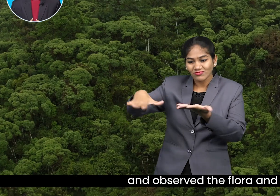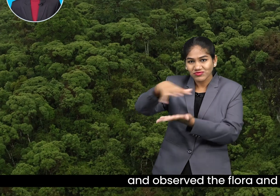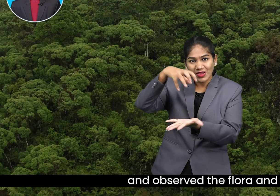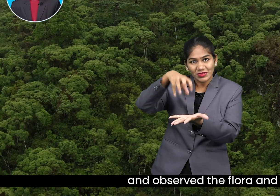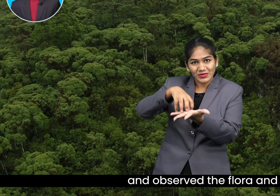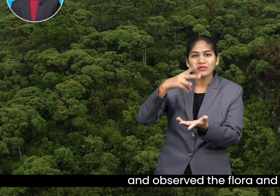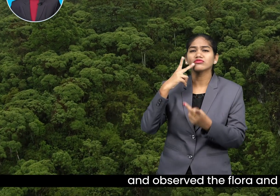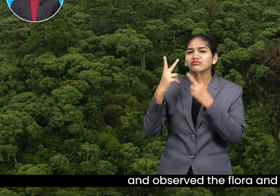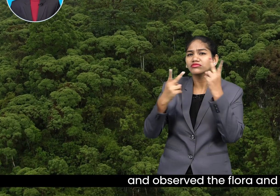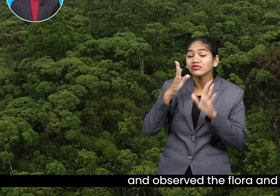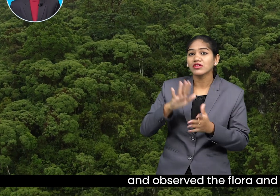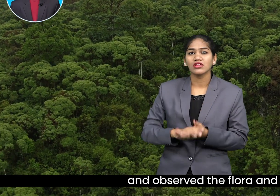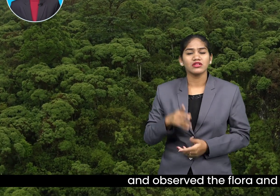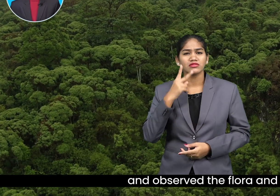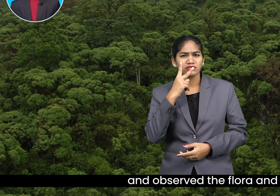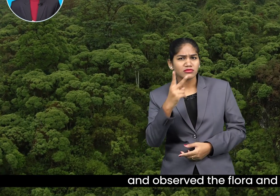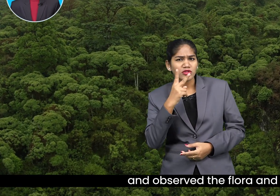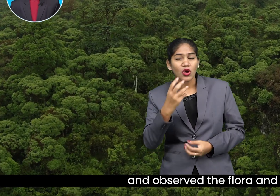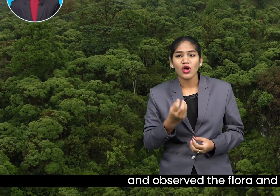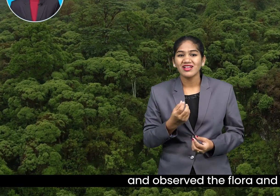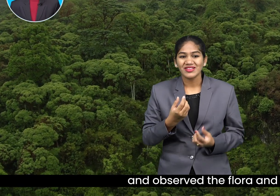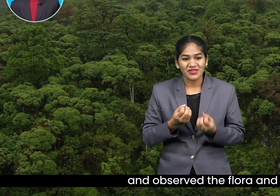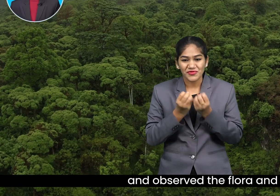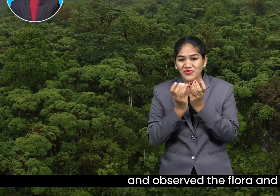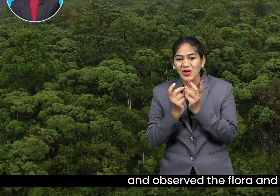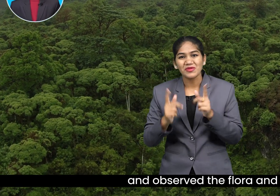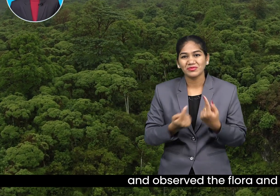And observed the flora and fauna